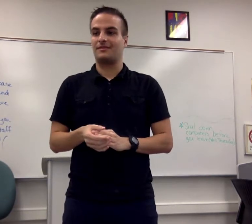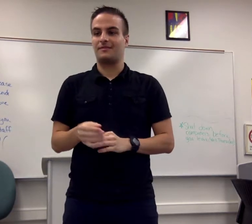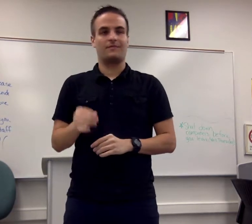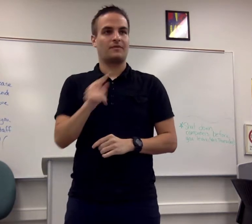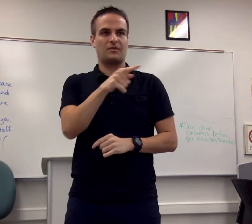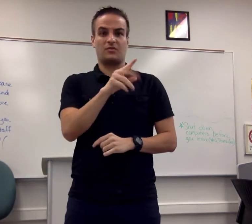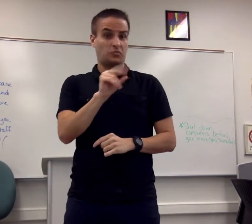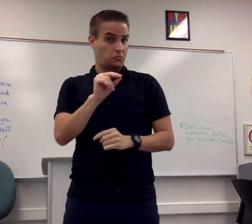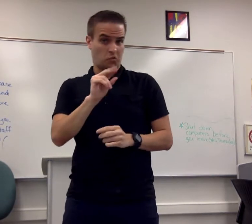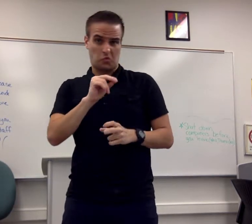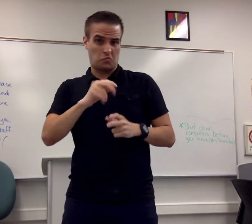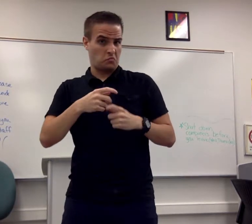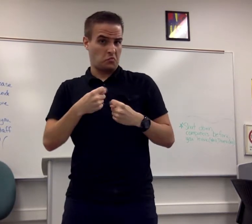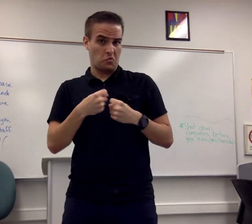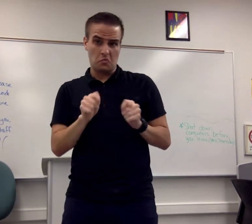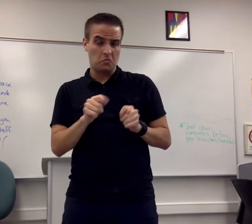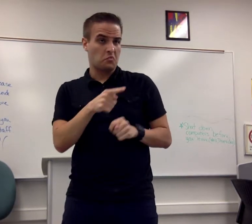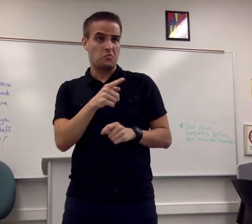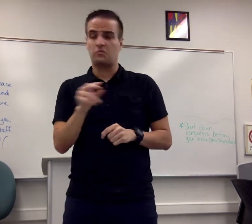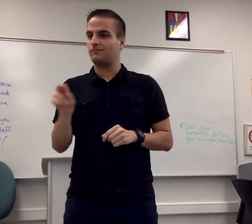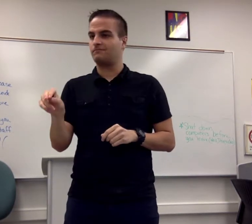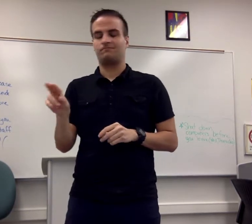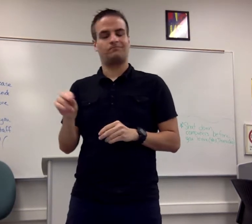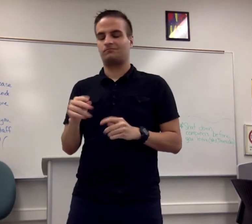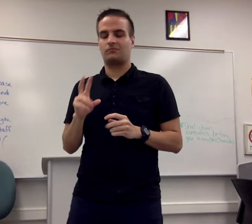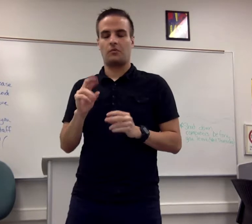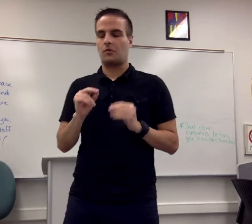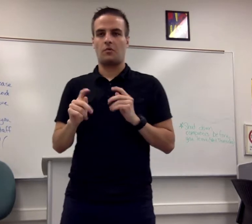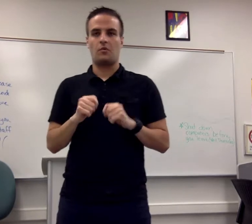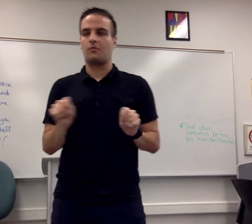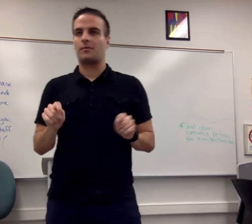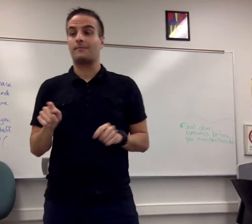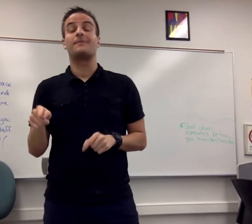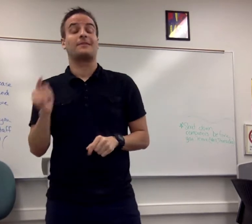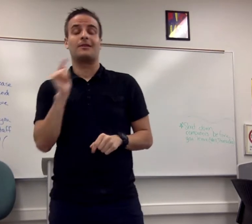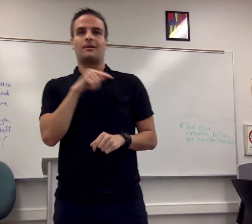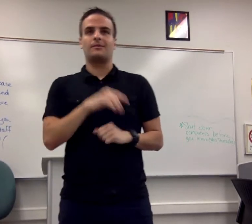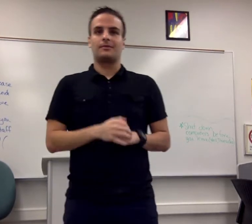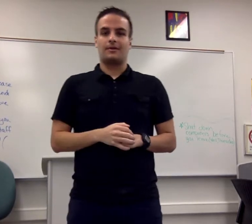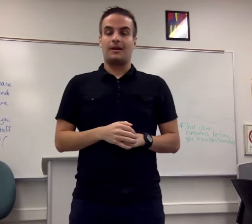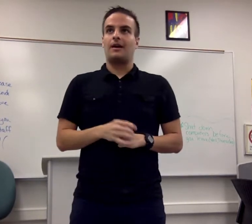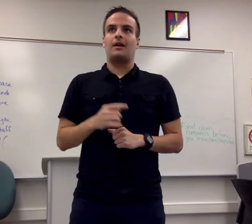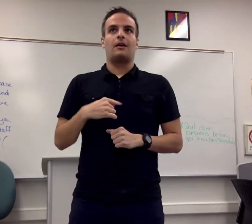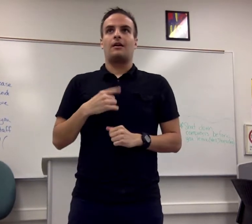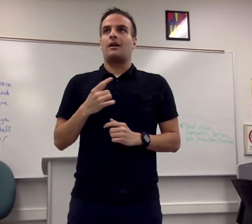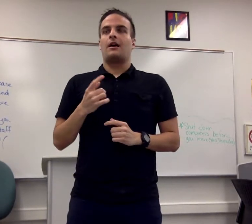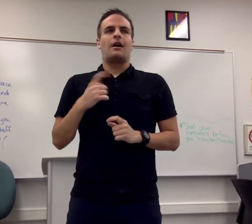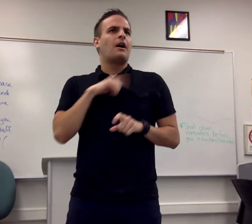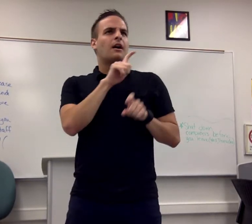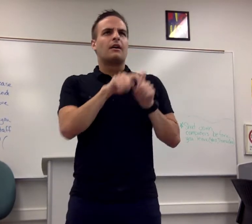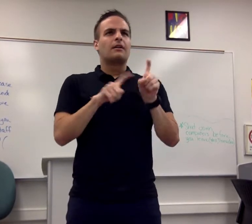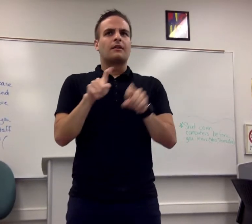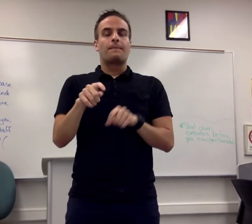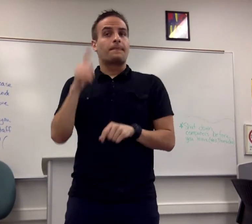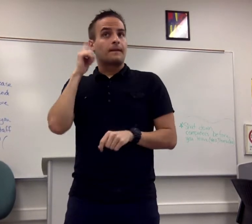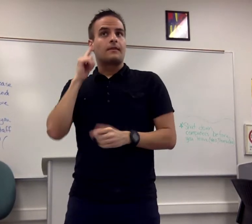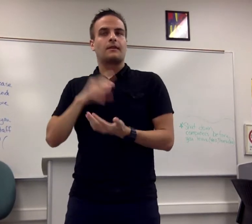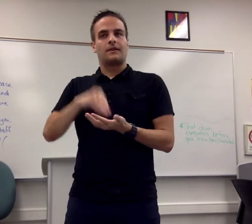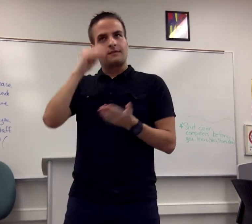had no preparation. So I was there and I literally asked the deaf student because I wasn't sure. The lights